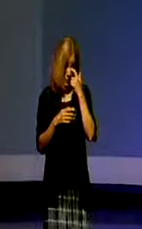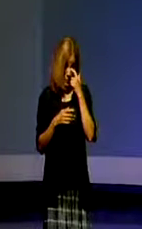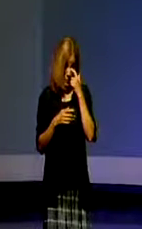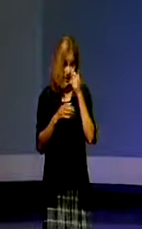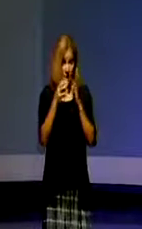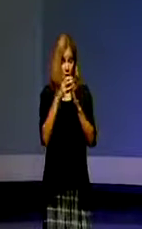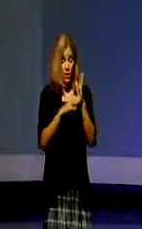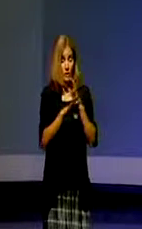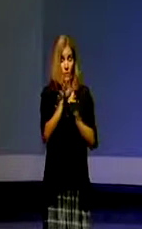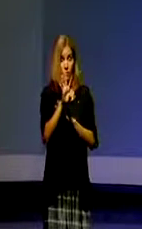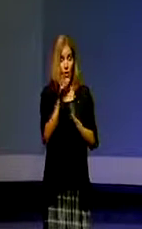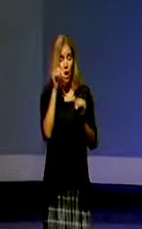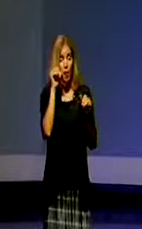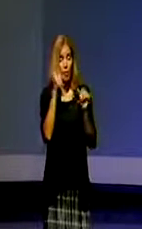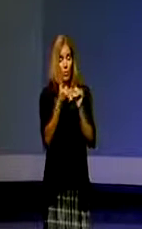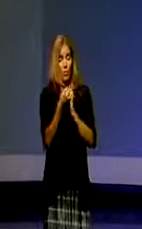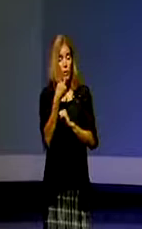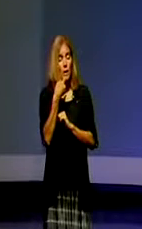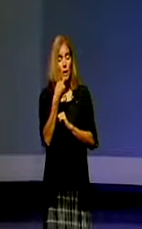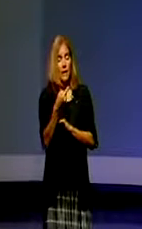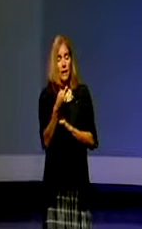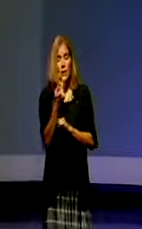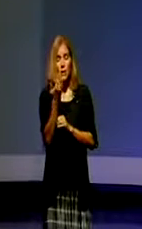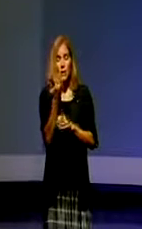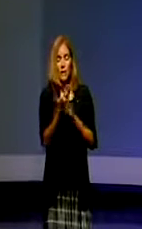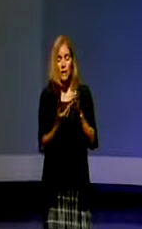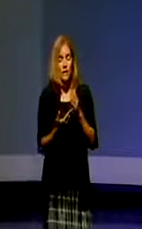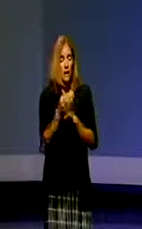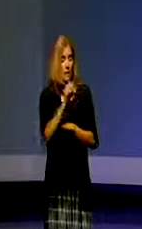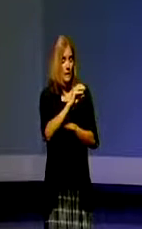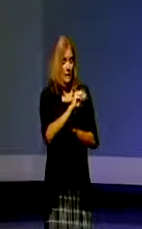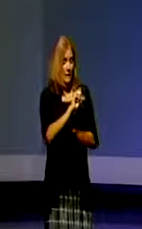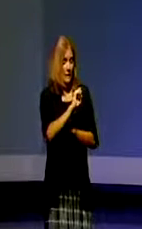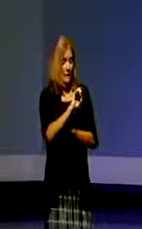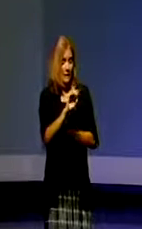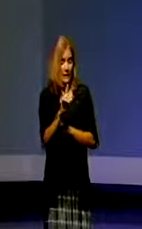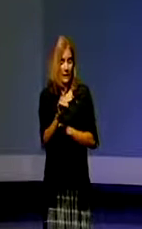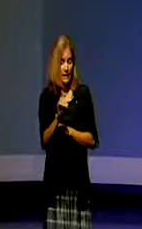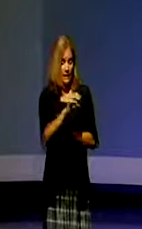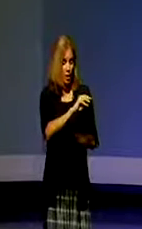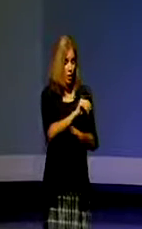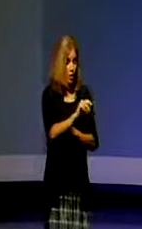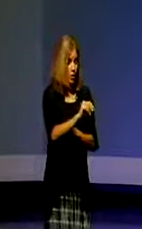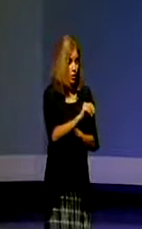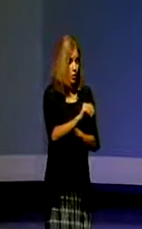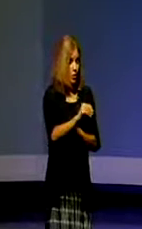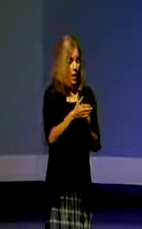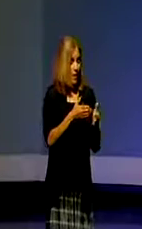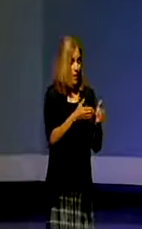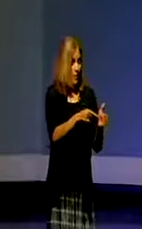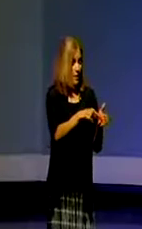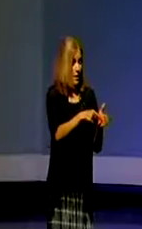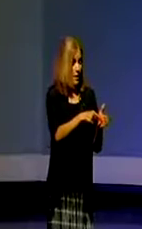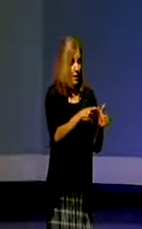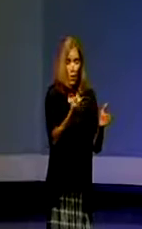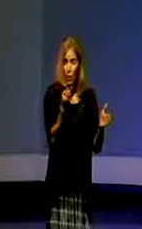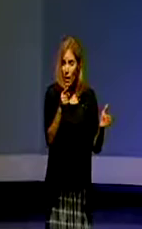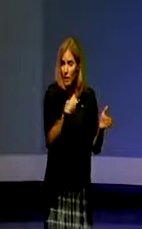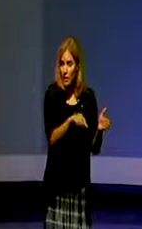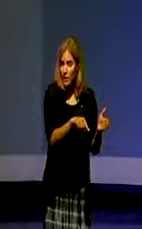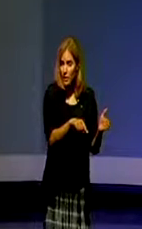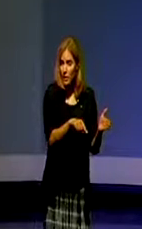4. And remember what he said, that there were some seeds that are sown on the path. And then what does it